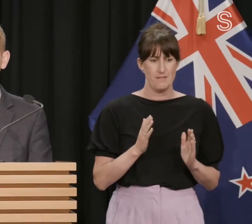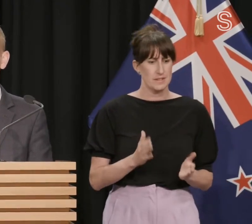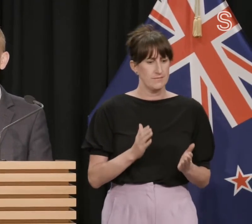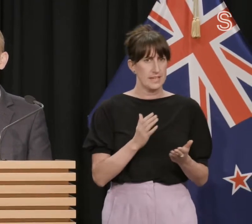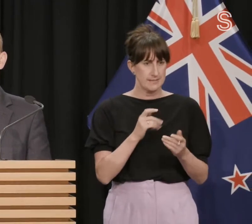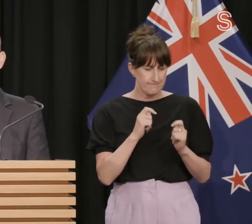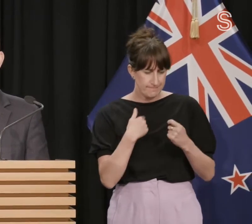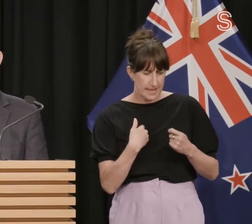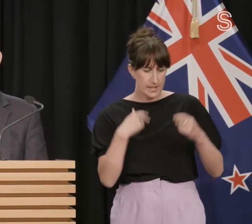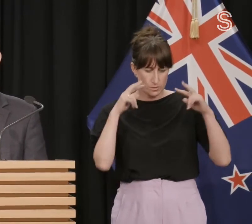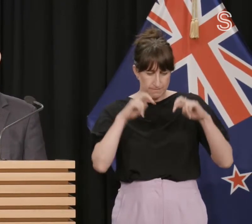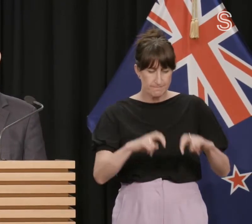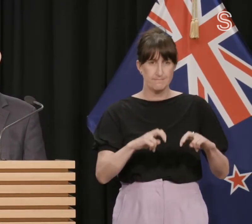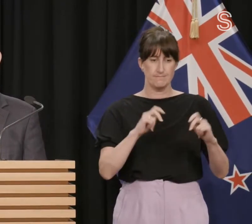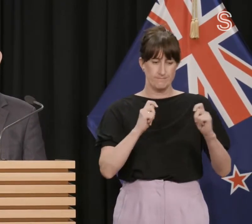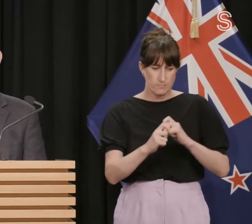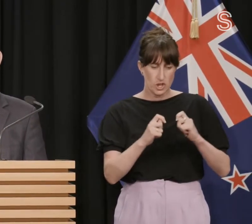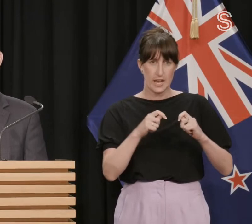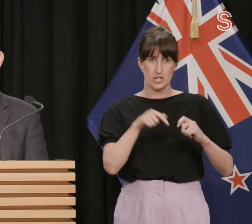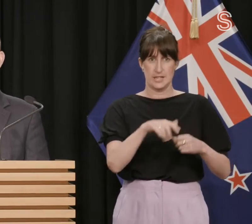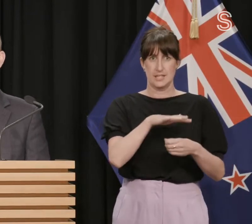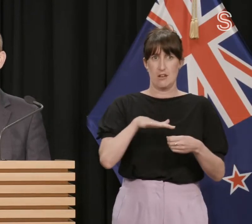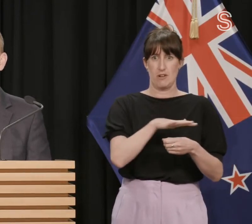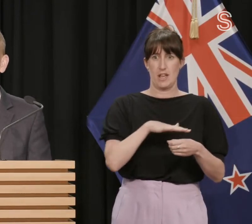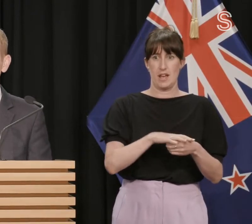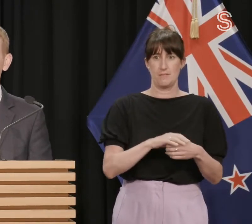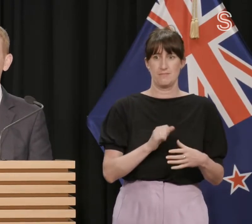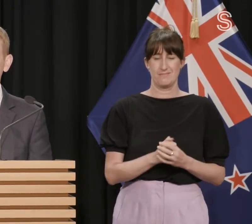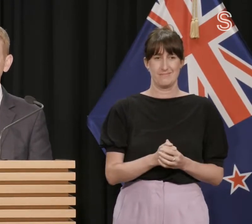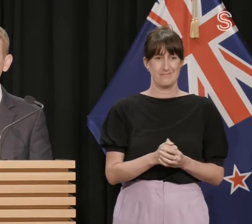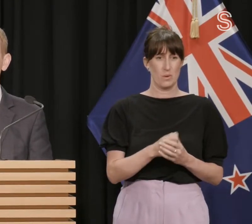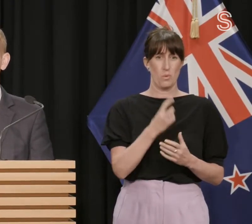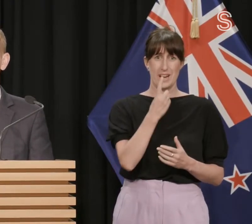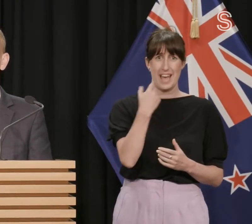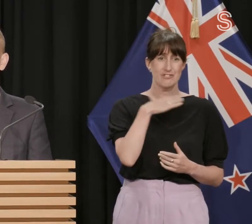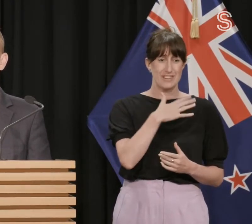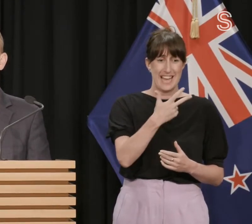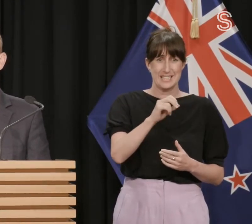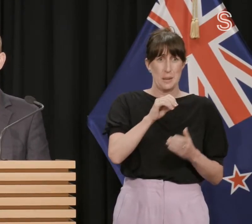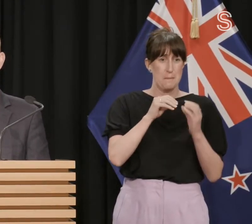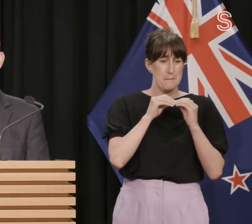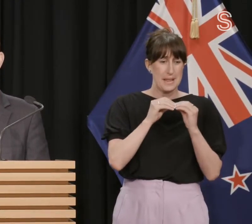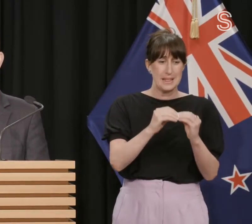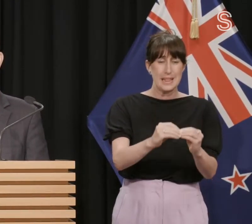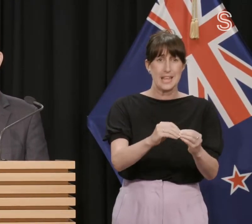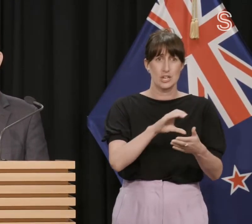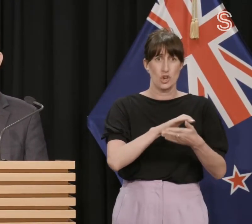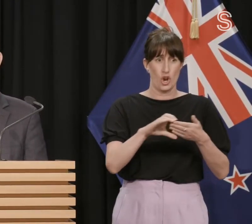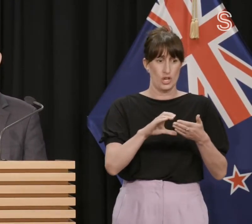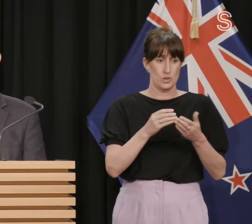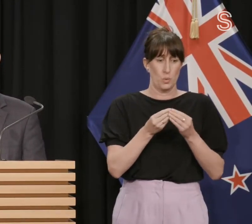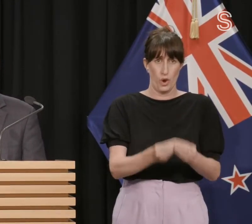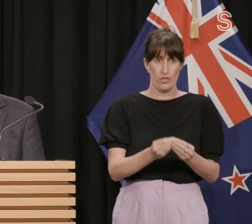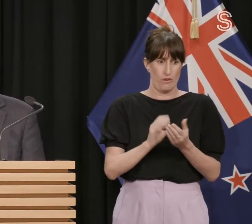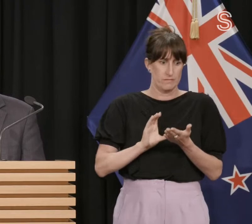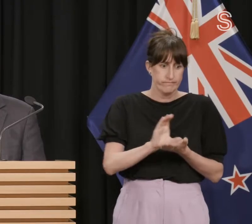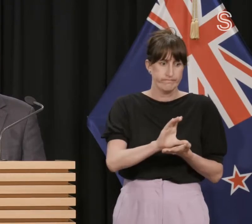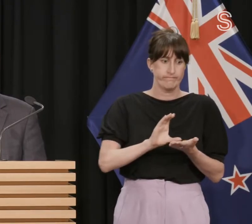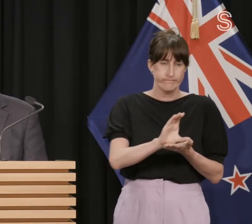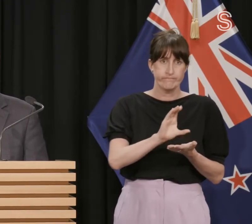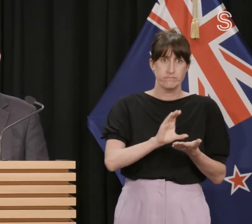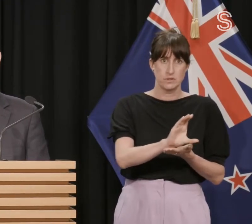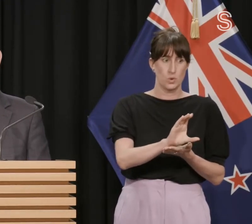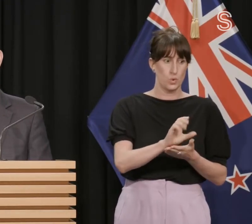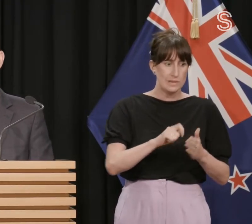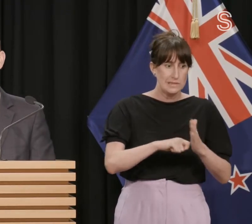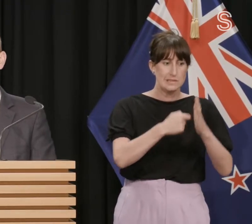this area. We have between $130 to $180 billion worth of investment required in our water infrastructure across